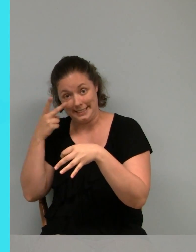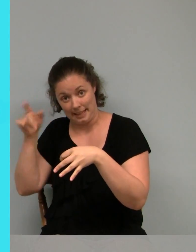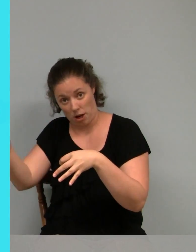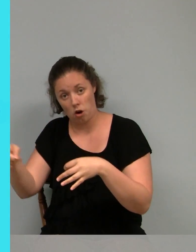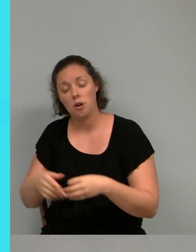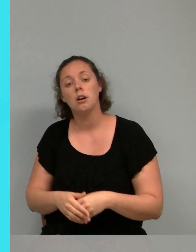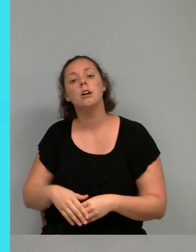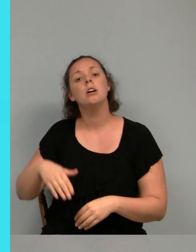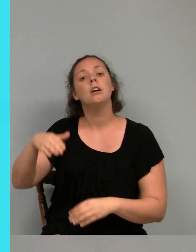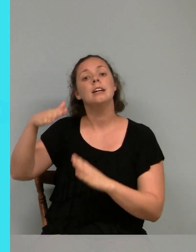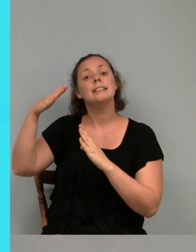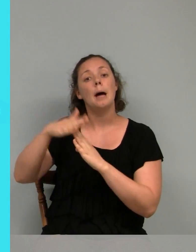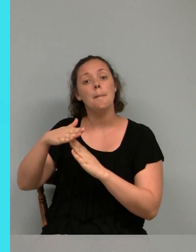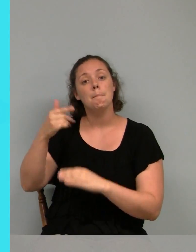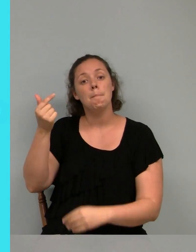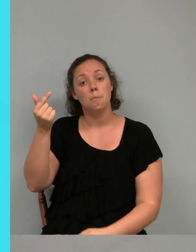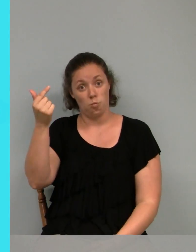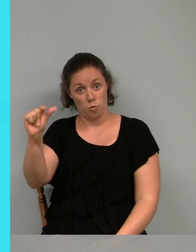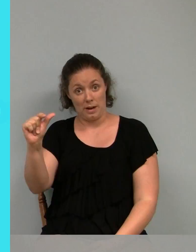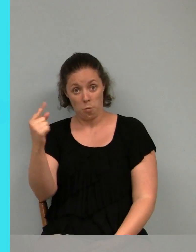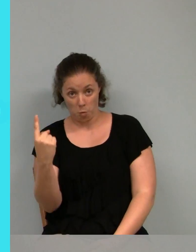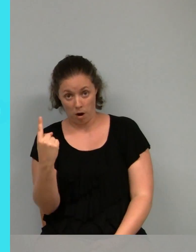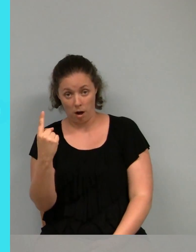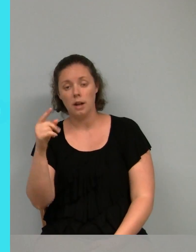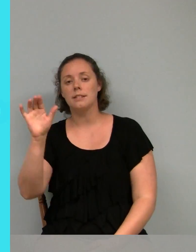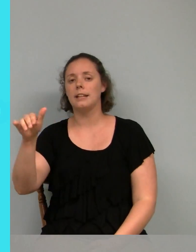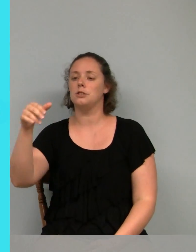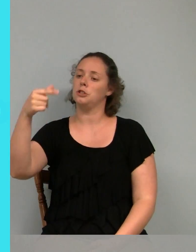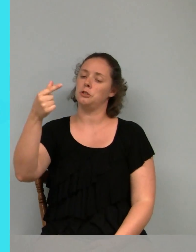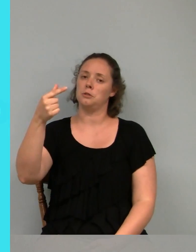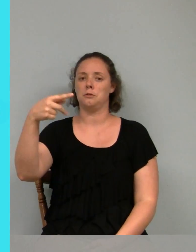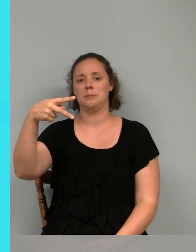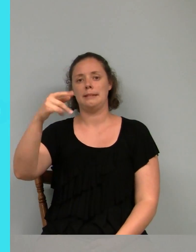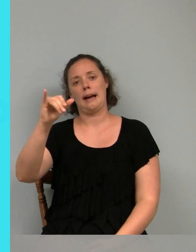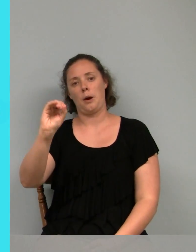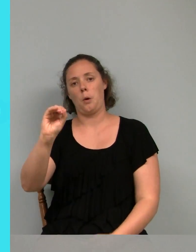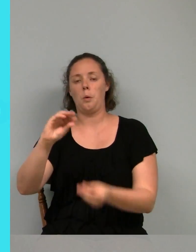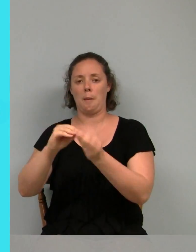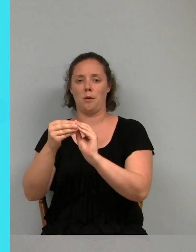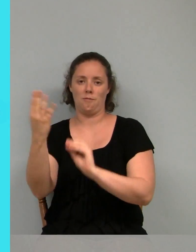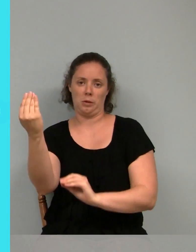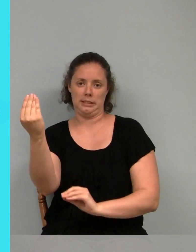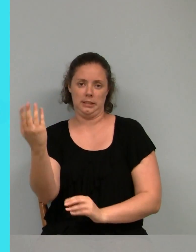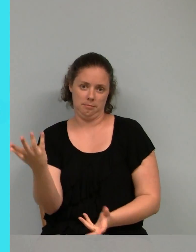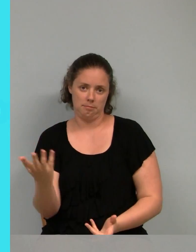top green 1 pin is GPIO pin 14,